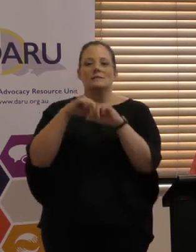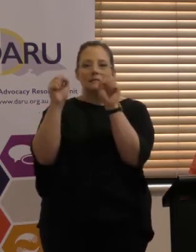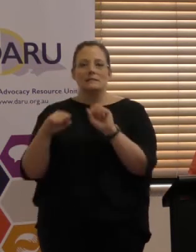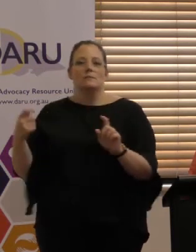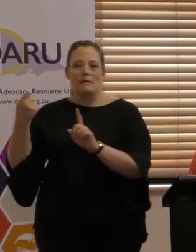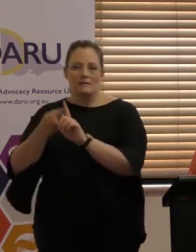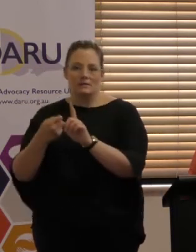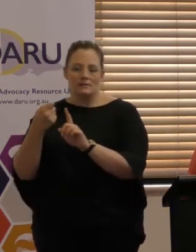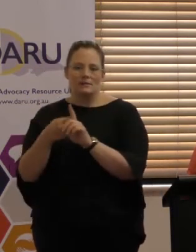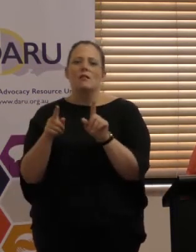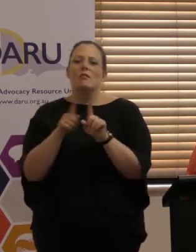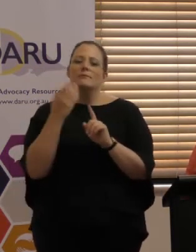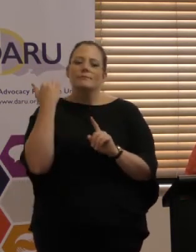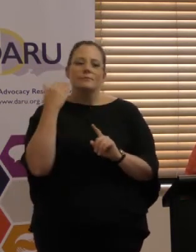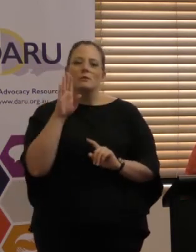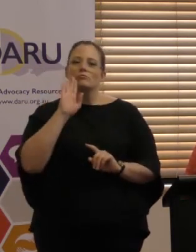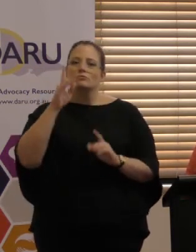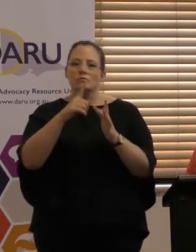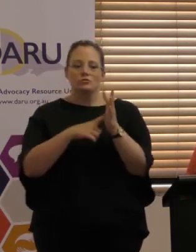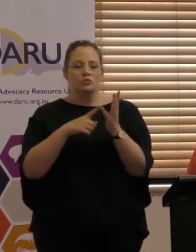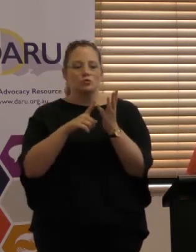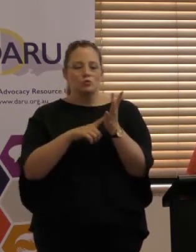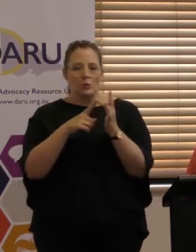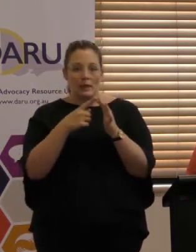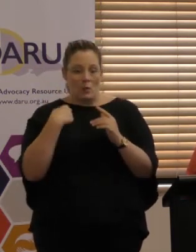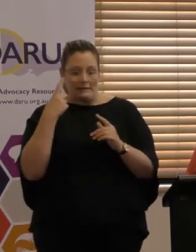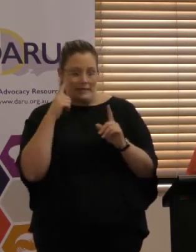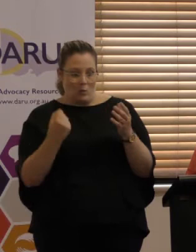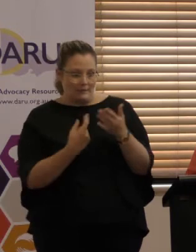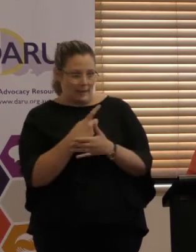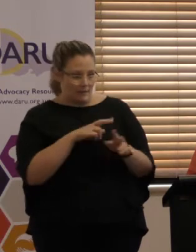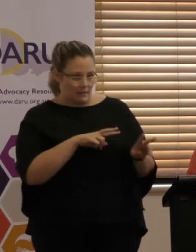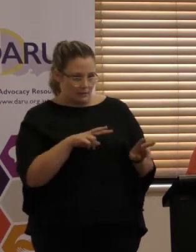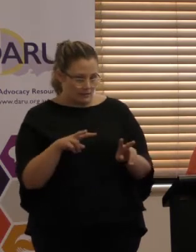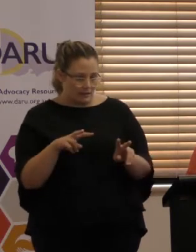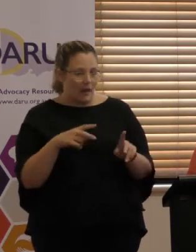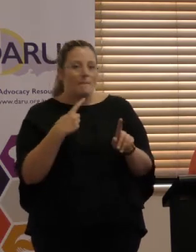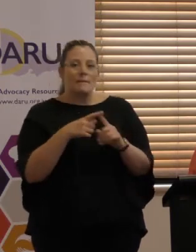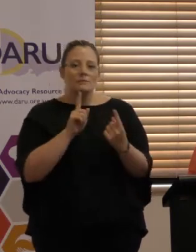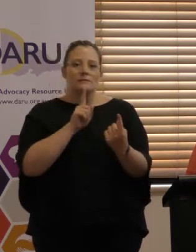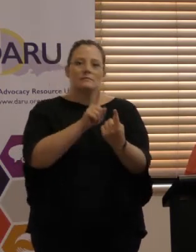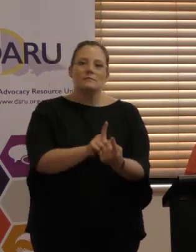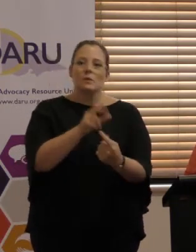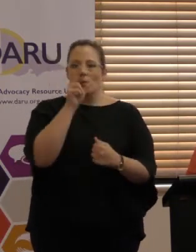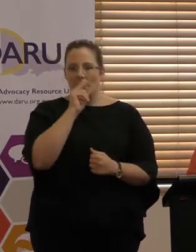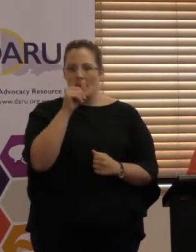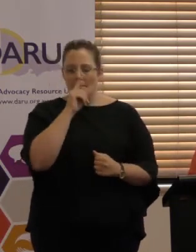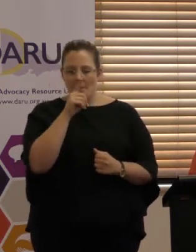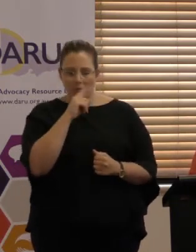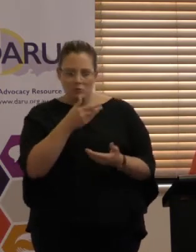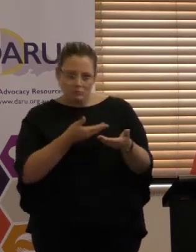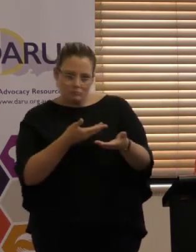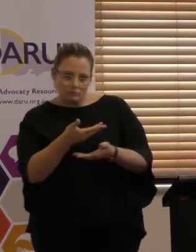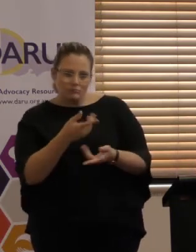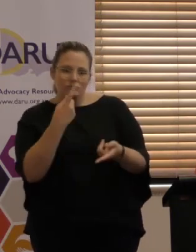spoke before, we get to see what's happening on the ground, and we also talk to young people about what they think should